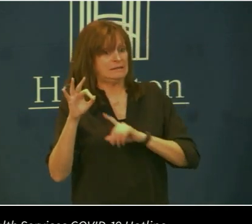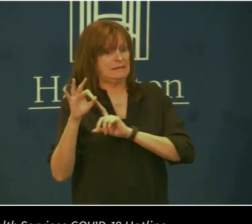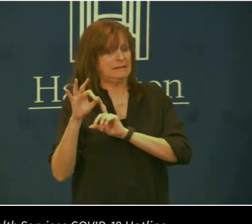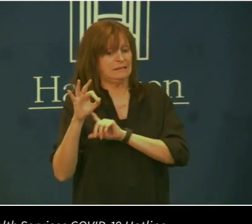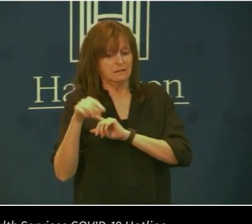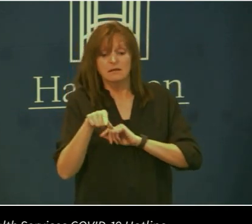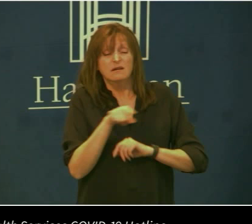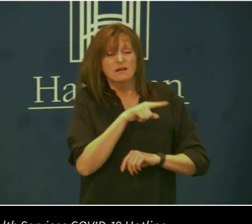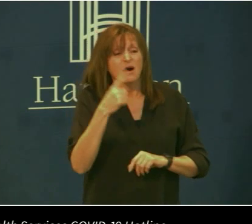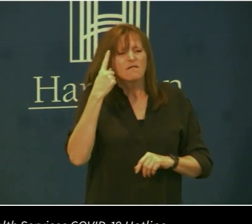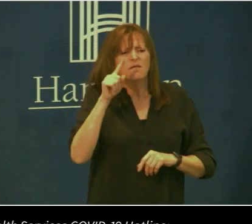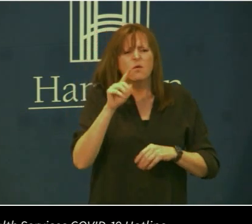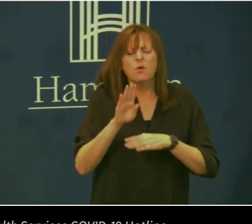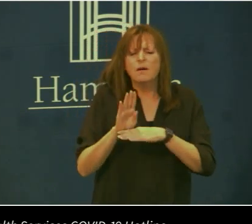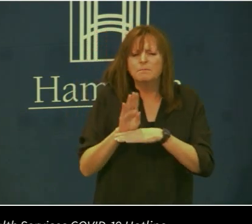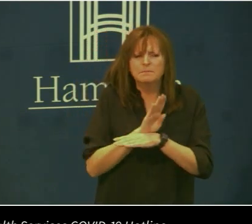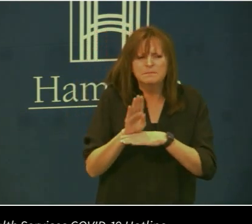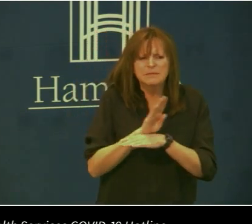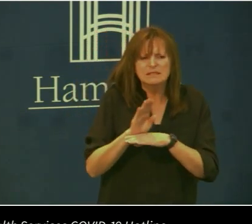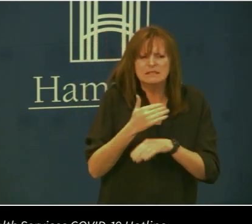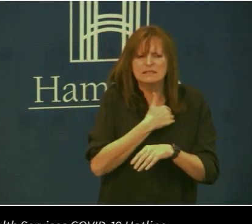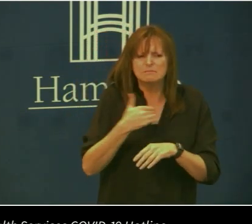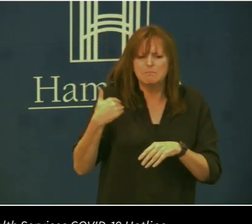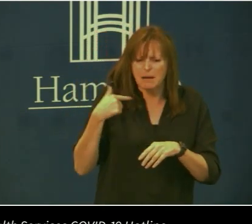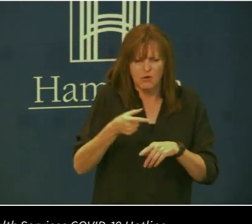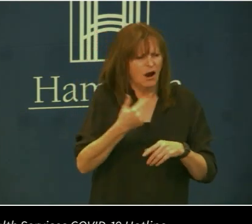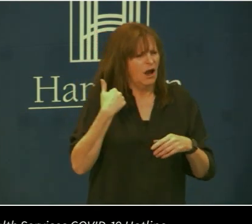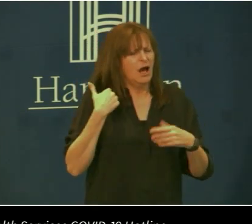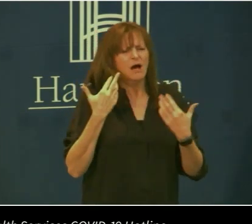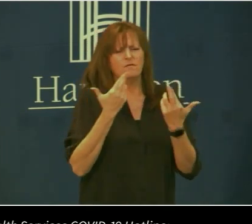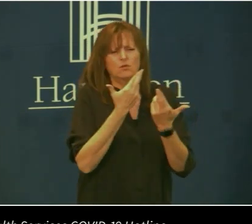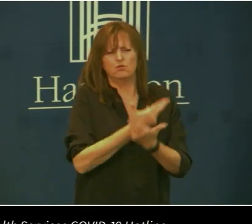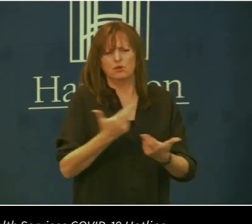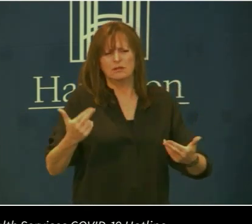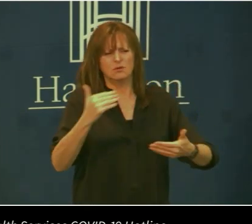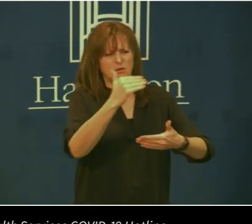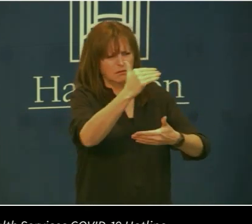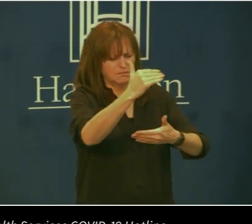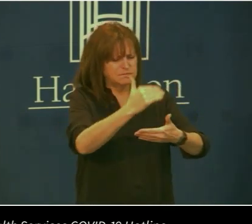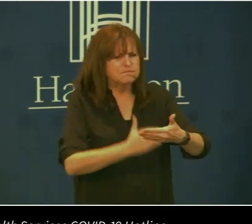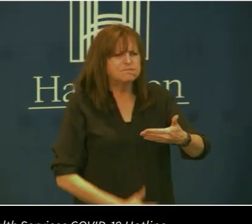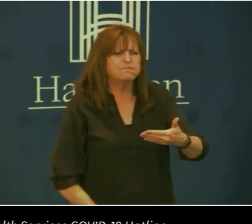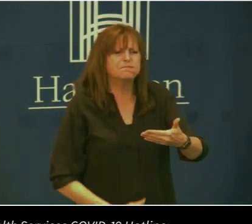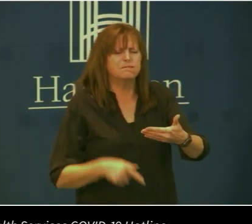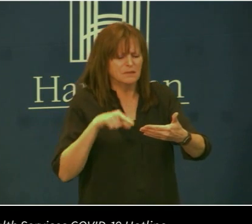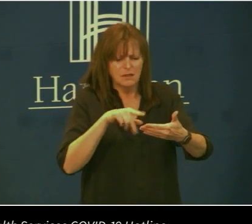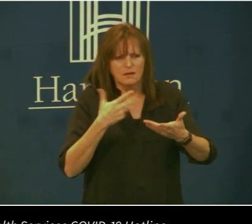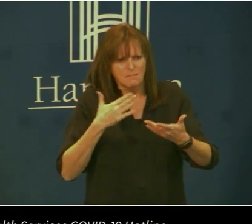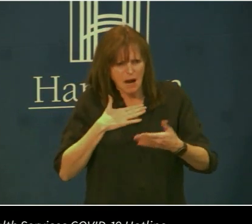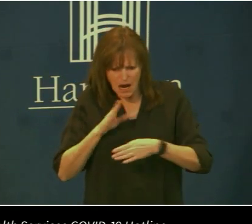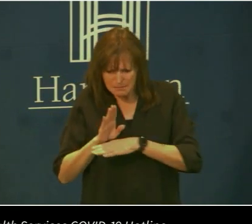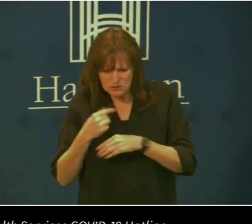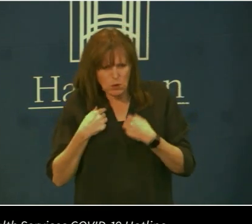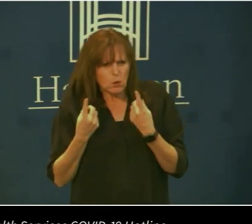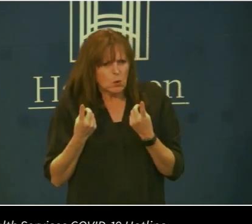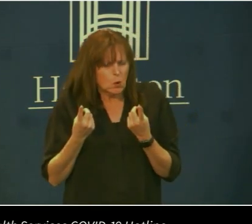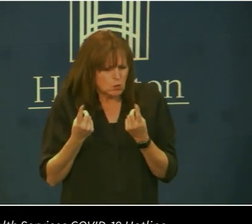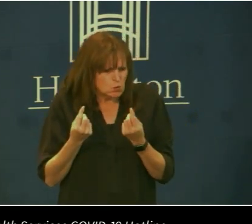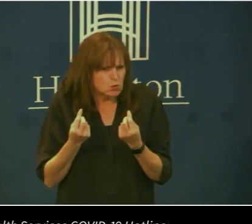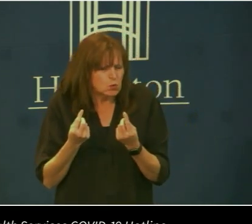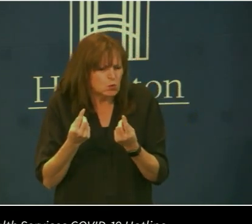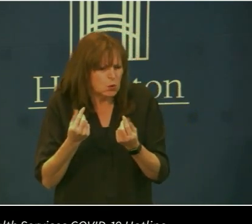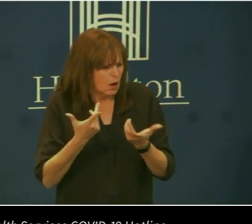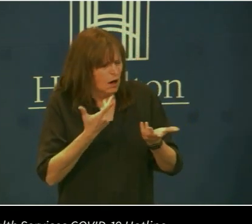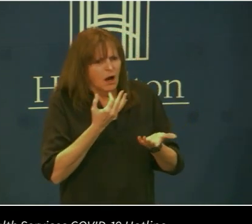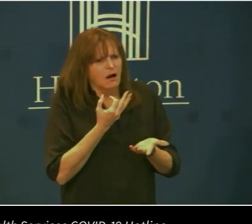of how that might apply to your business and some of the financial offsets that you're able to find there that might help you